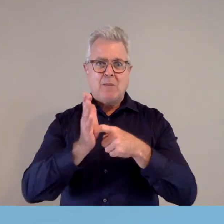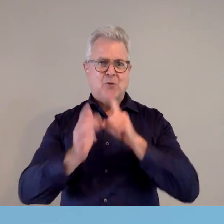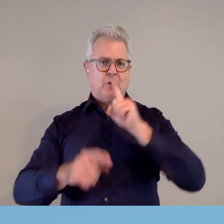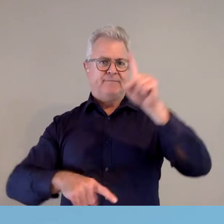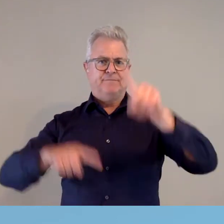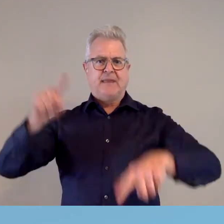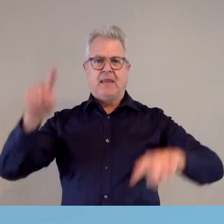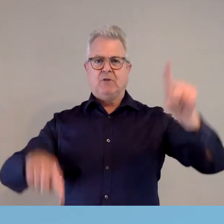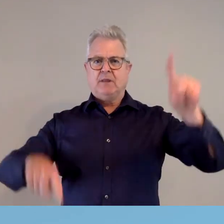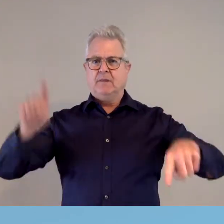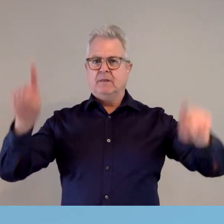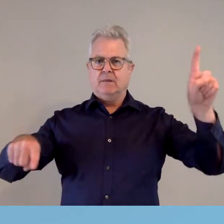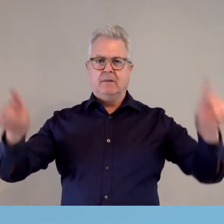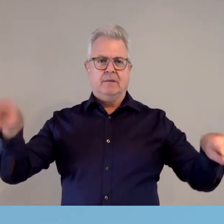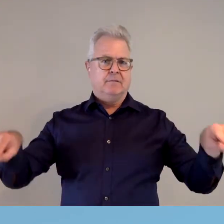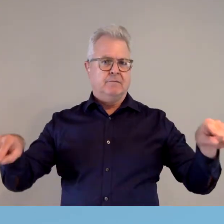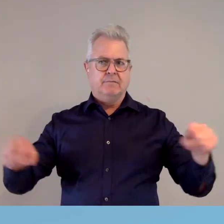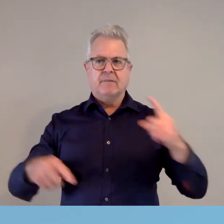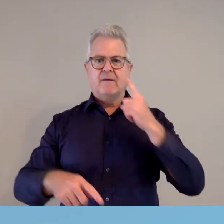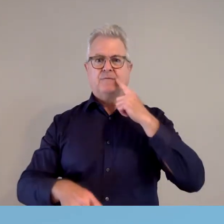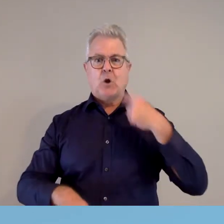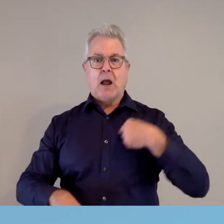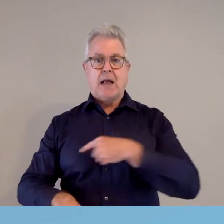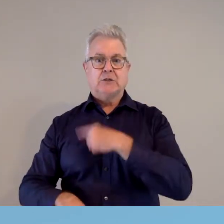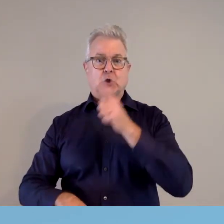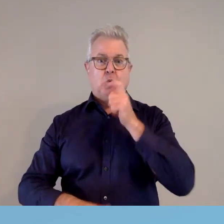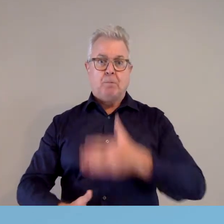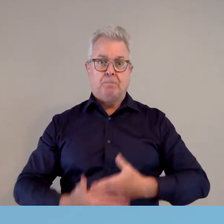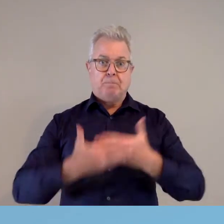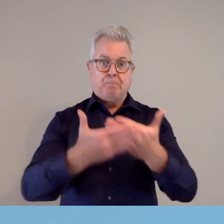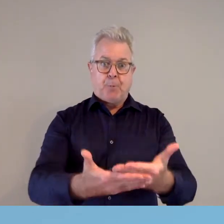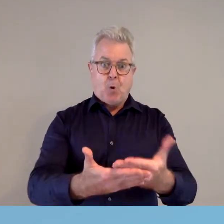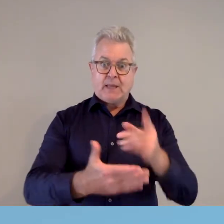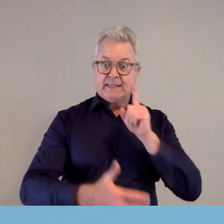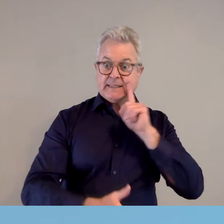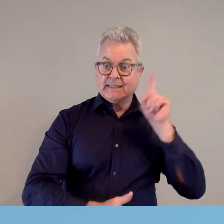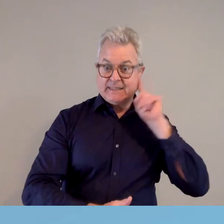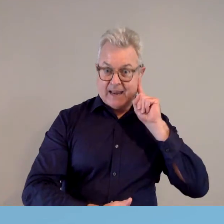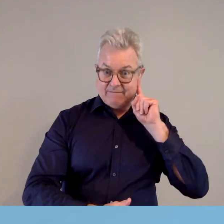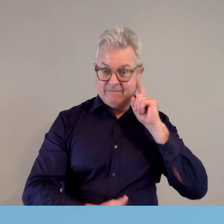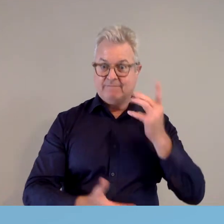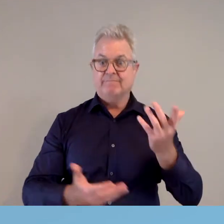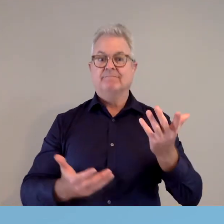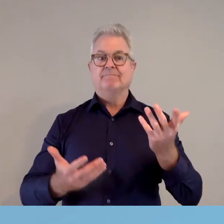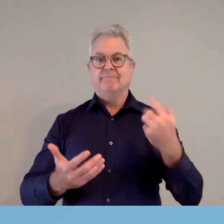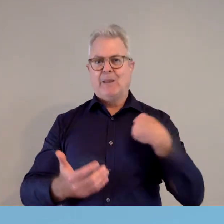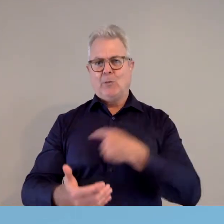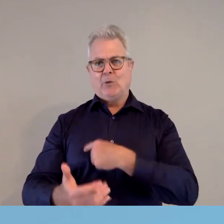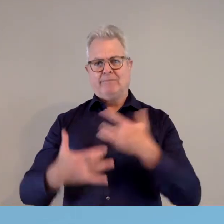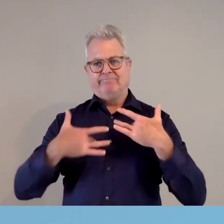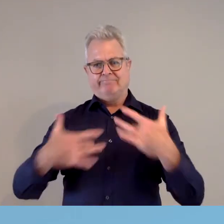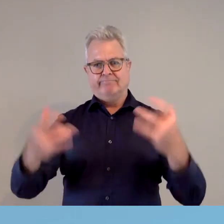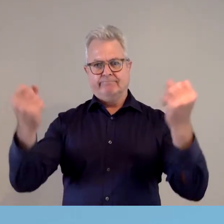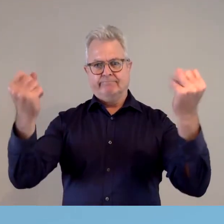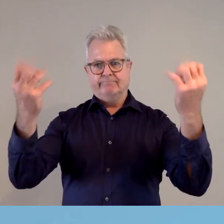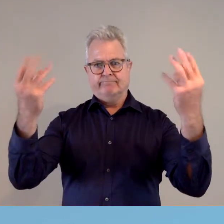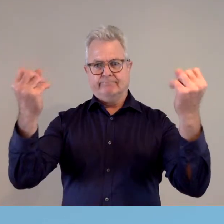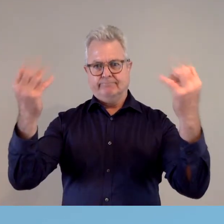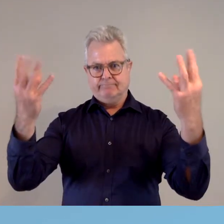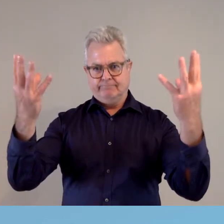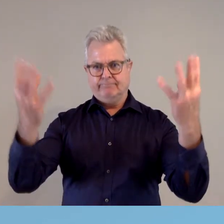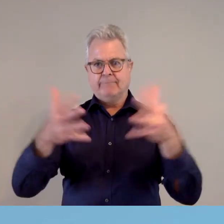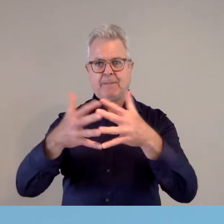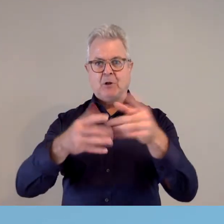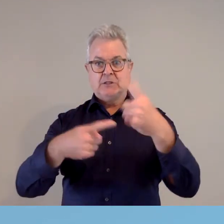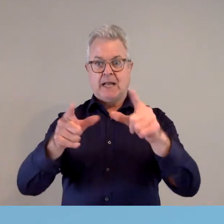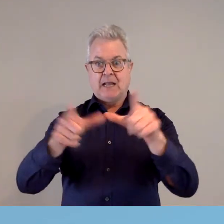requirements vary greatly. For deaf people who were born deaf, we tend to use